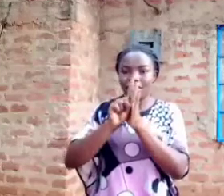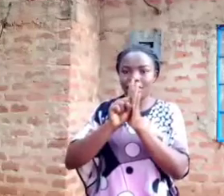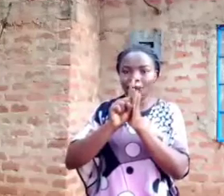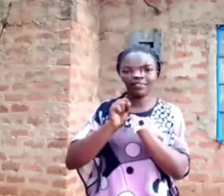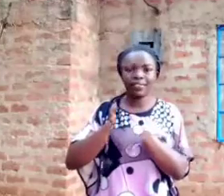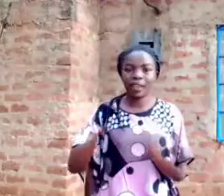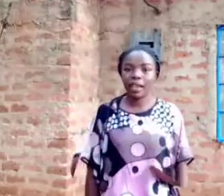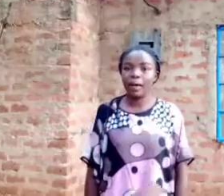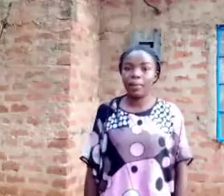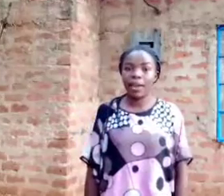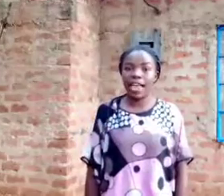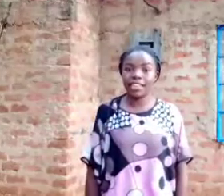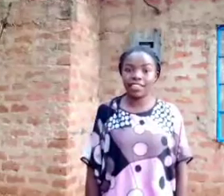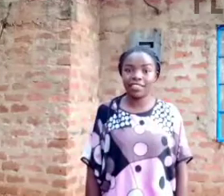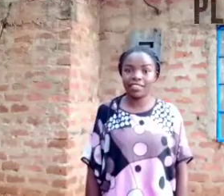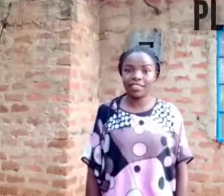system. Planet.